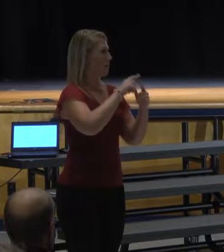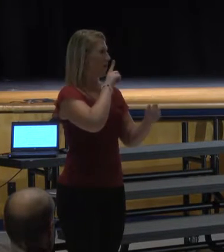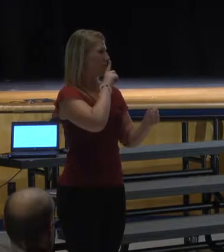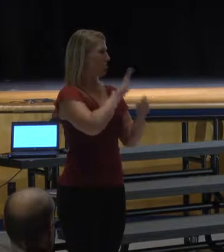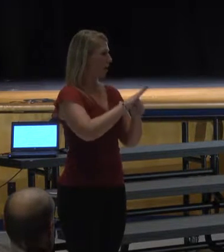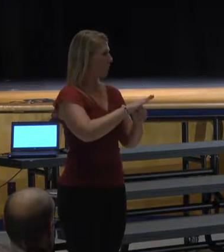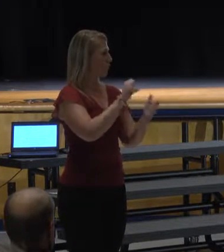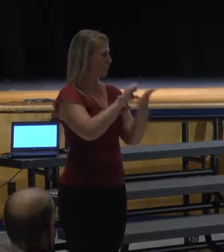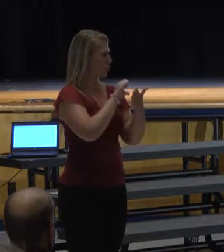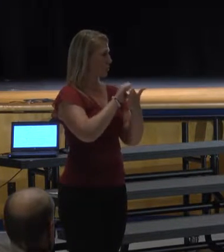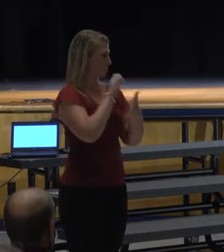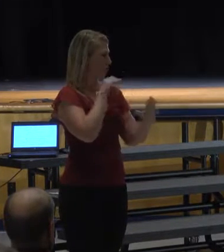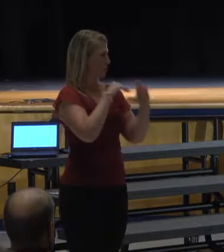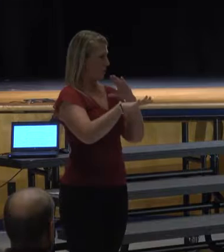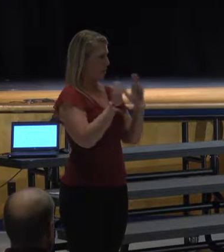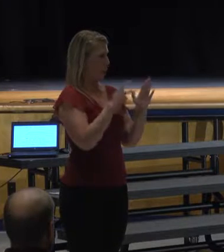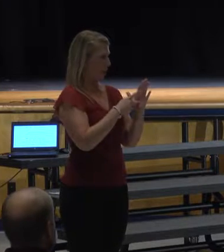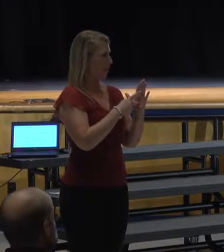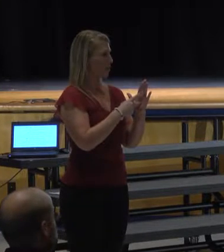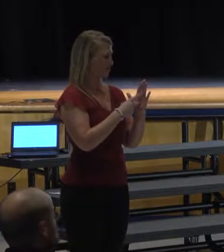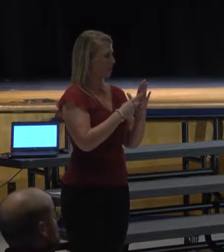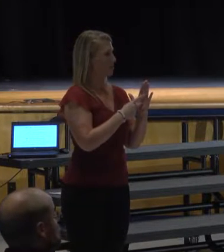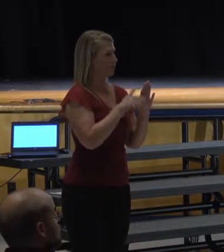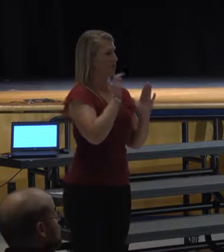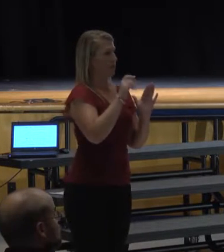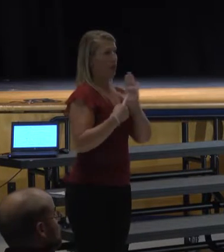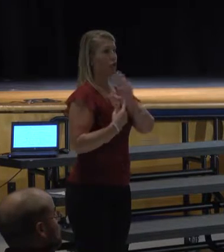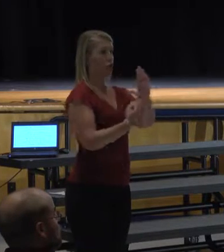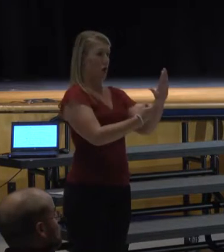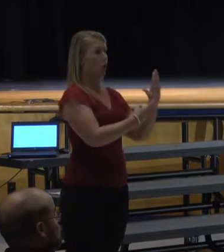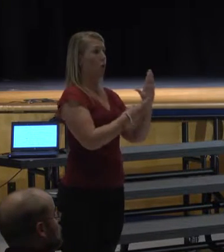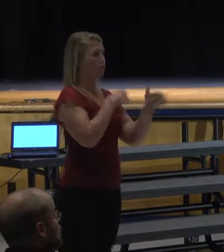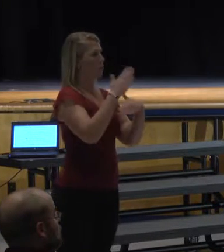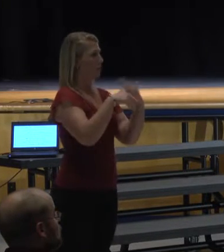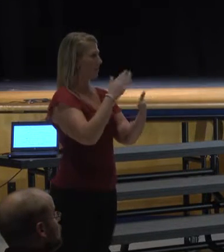back. And that confirms that you've completed the process.